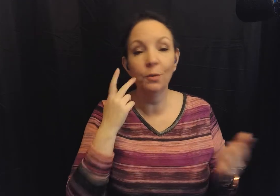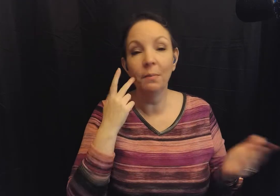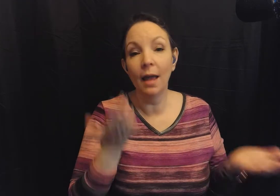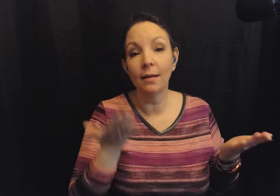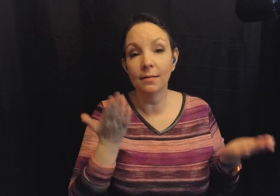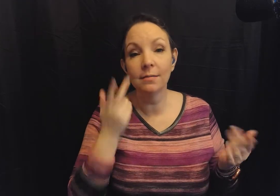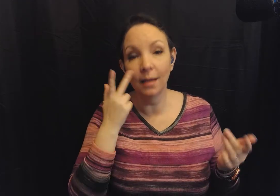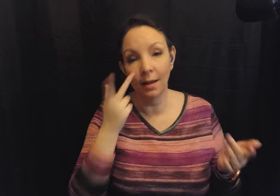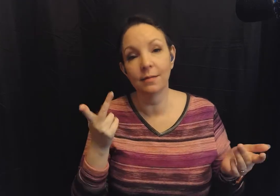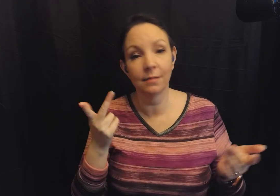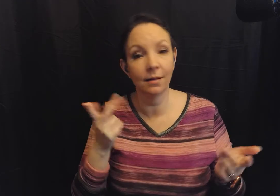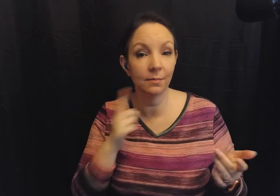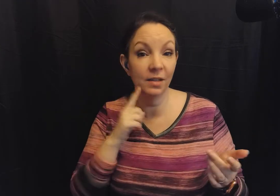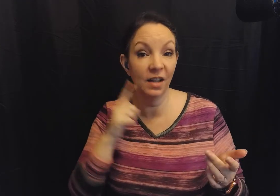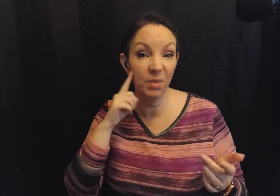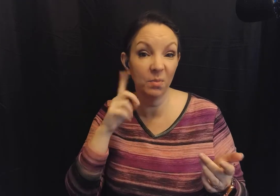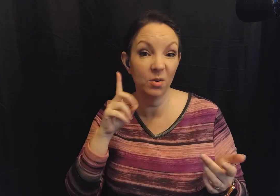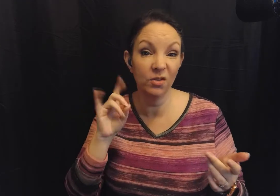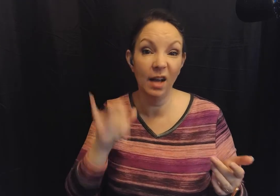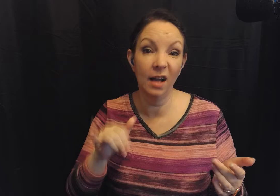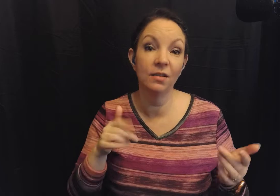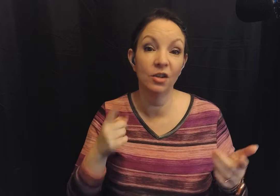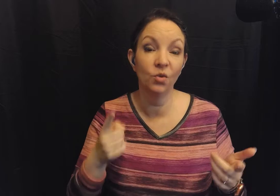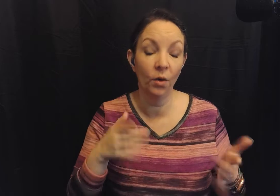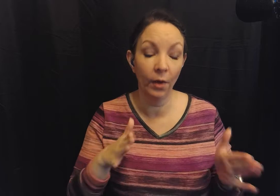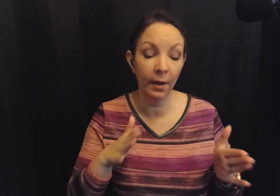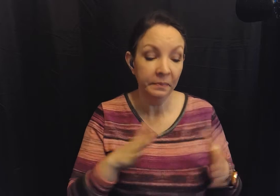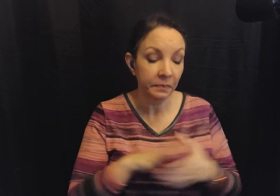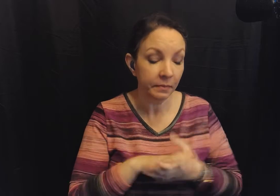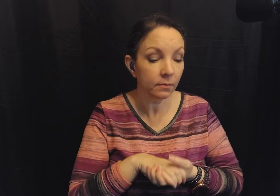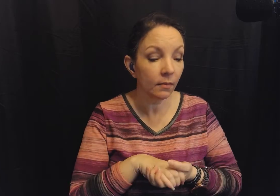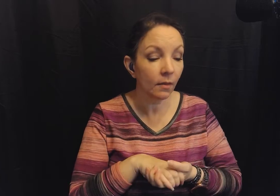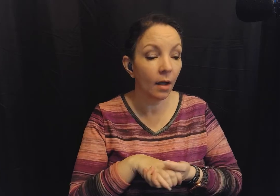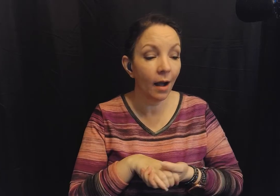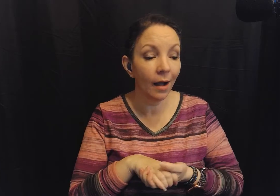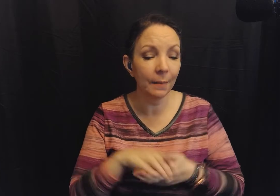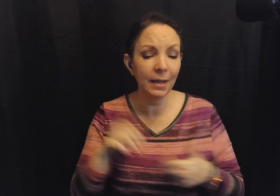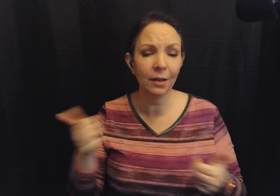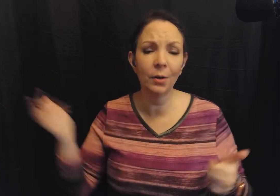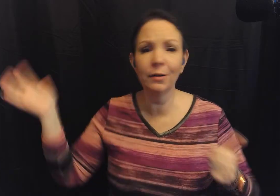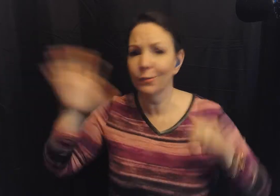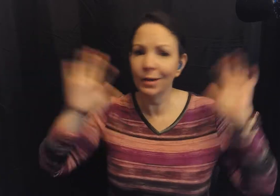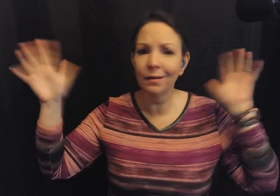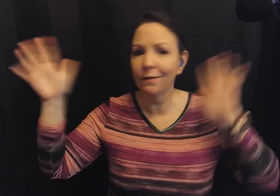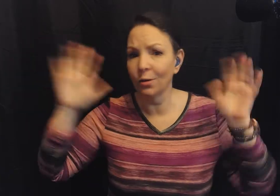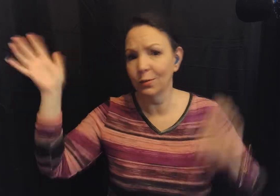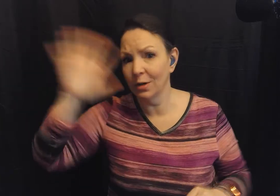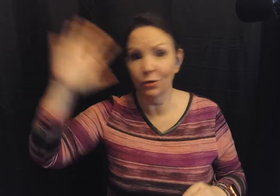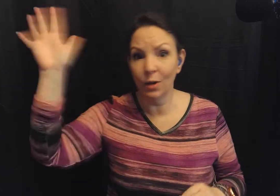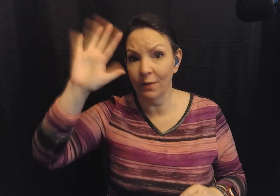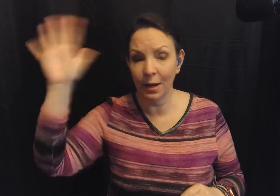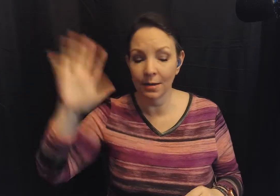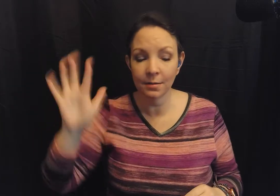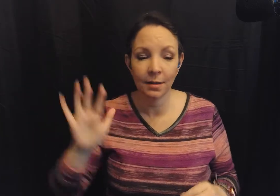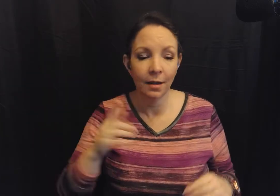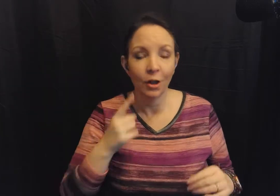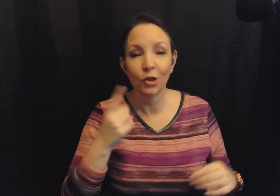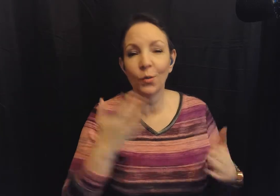may see some deaf people do that. So that's one way. The other one is of course, we just wave our hand. The one thing